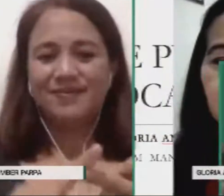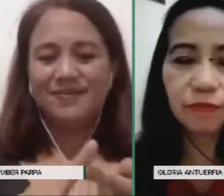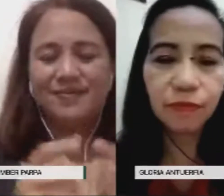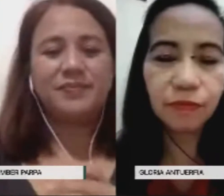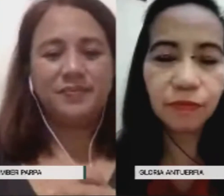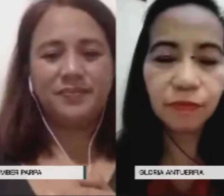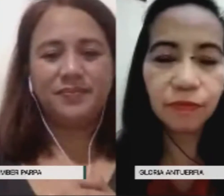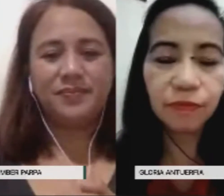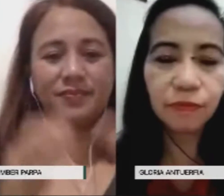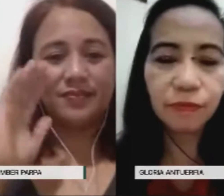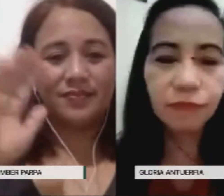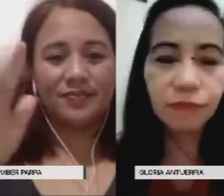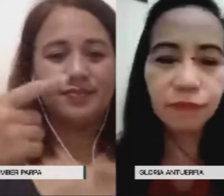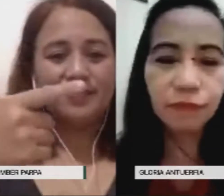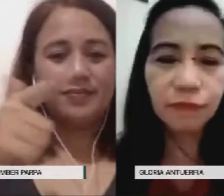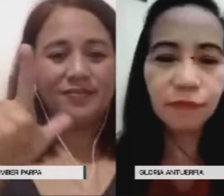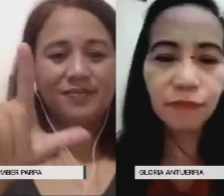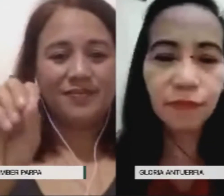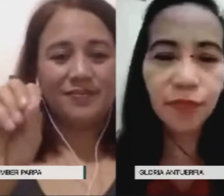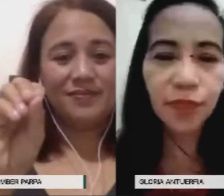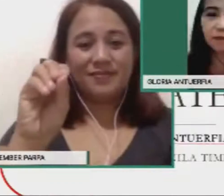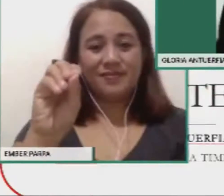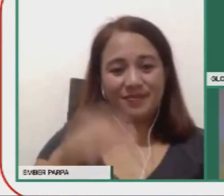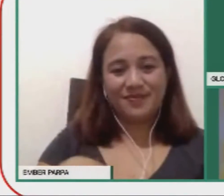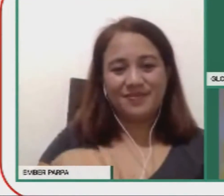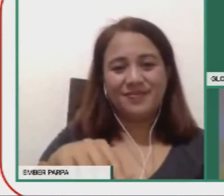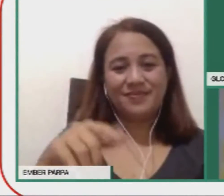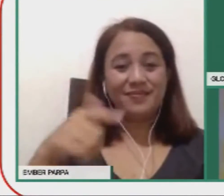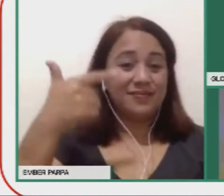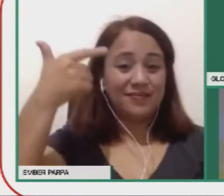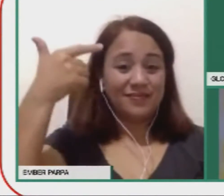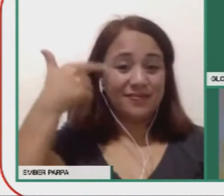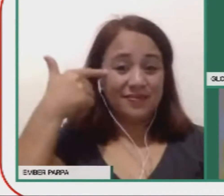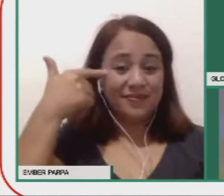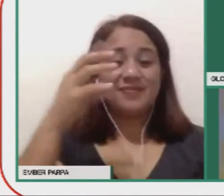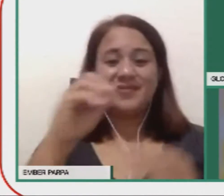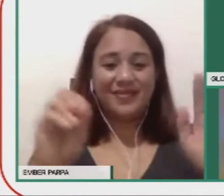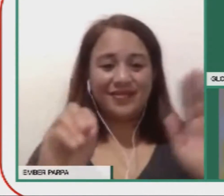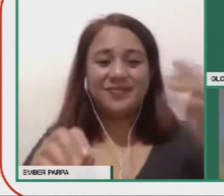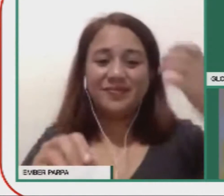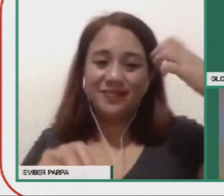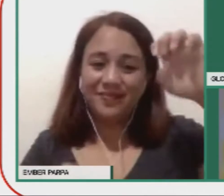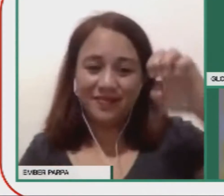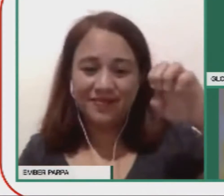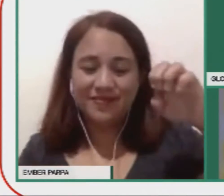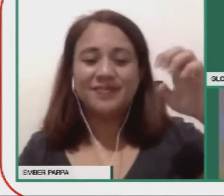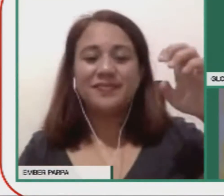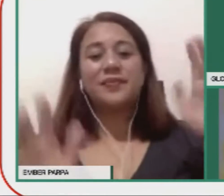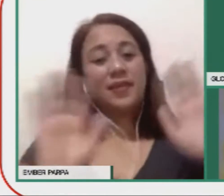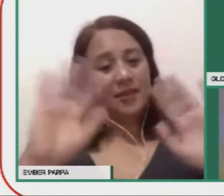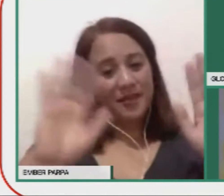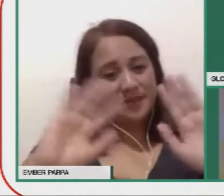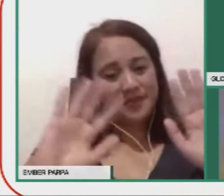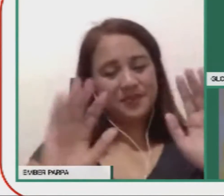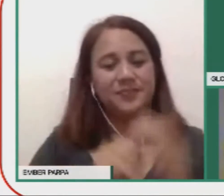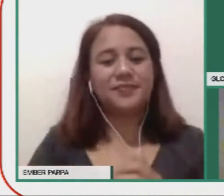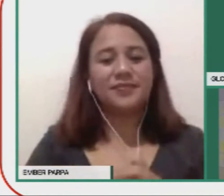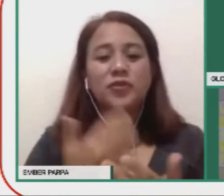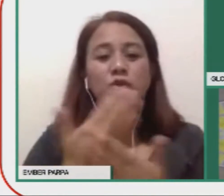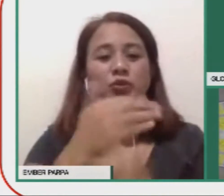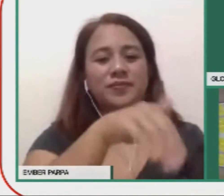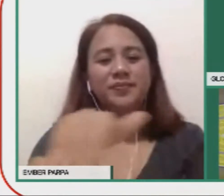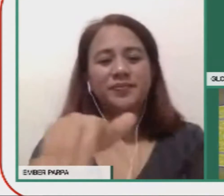Hello, Glo. Hello, Ember. How are you? Hi! Okay. Gandang gabi.